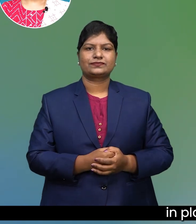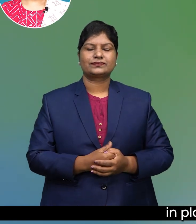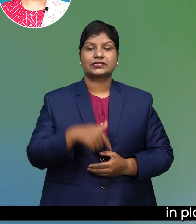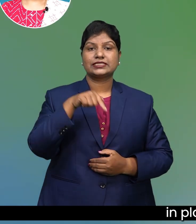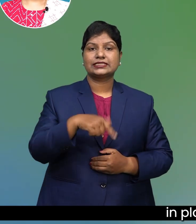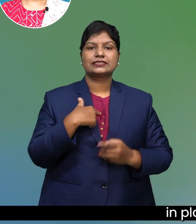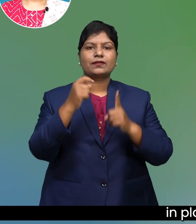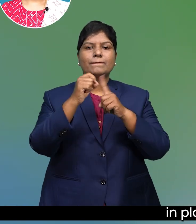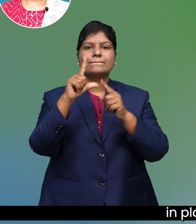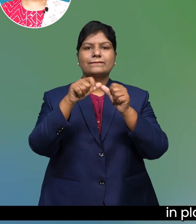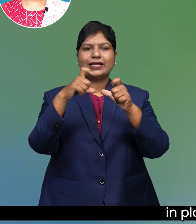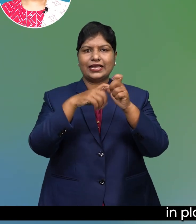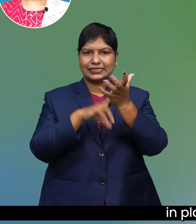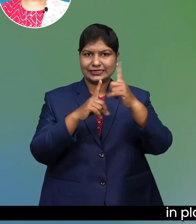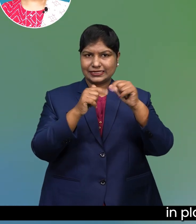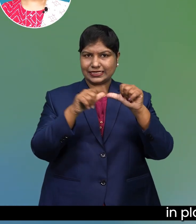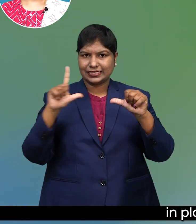in placental mammals,